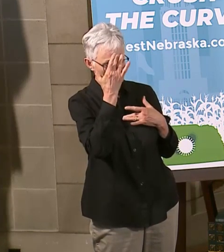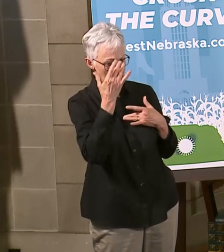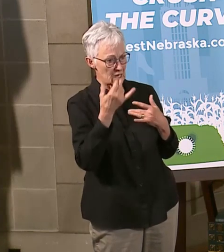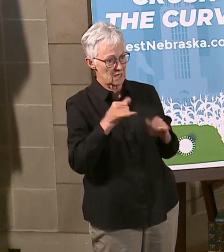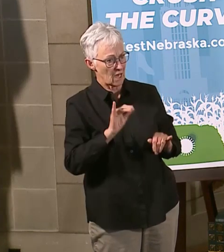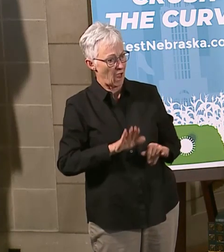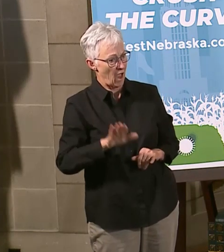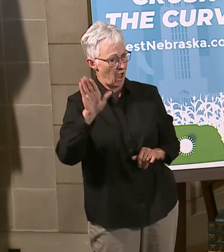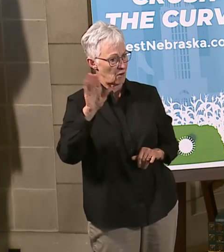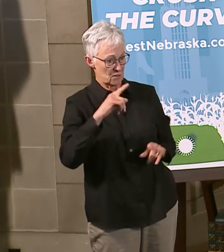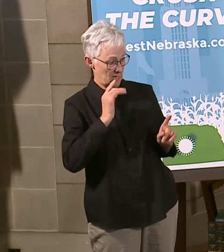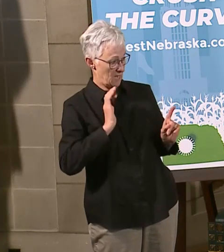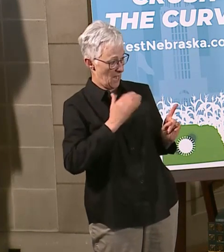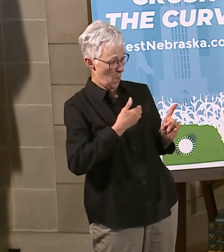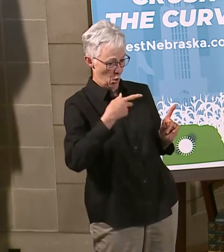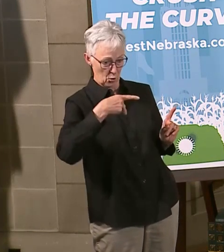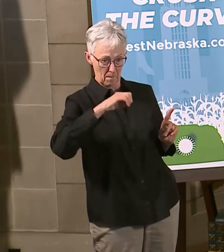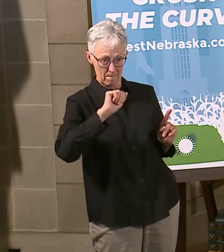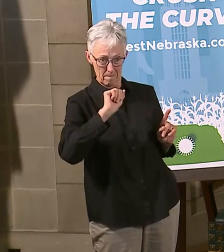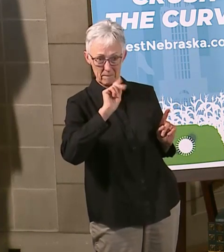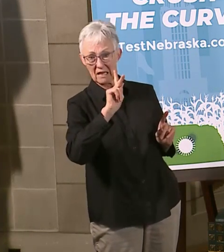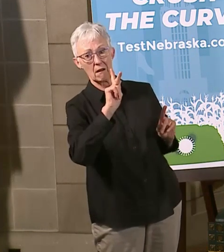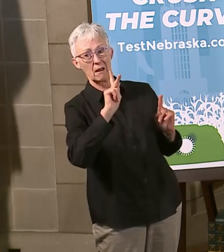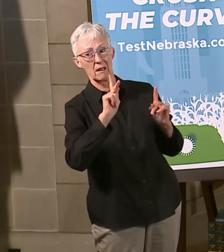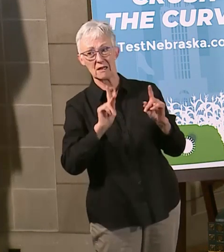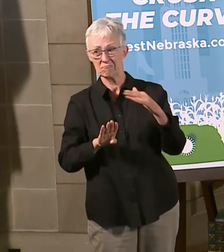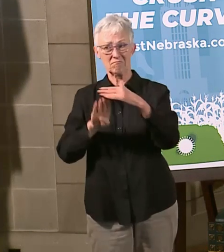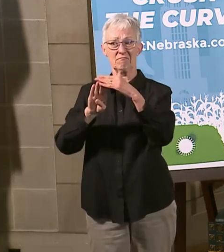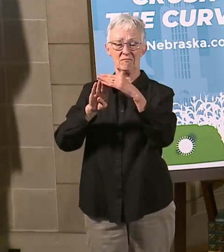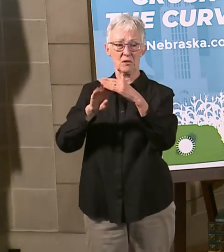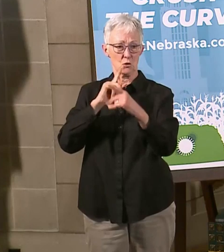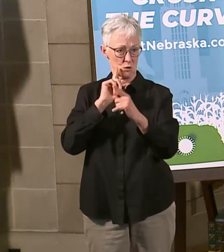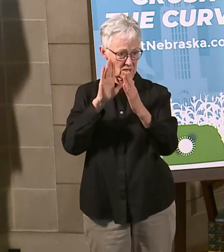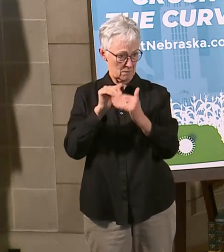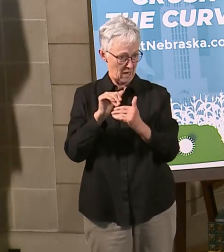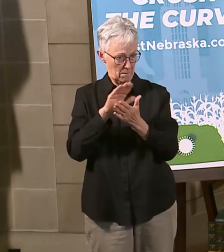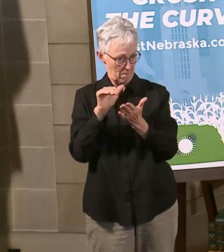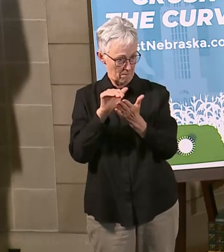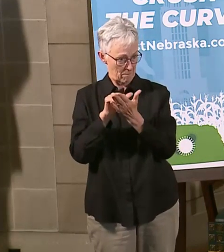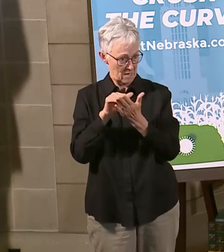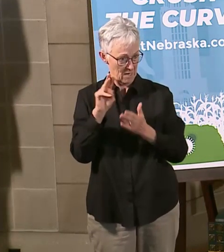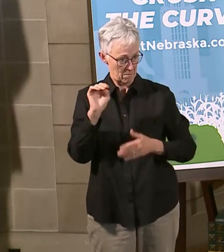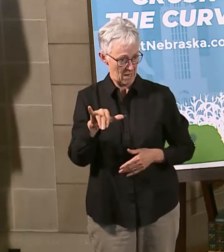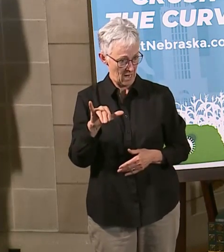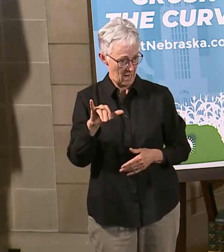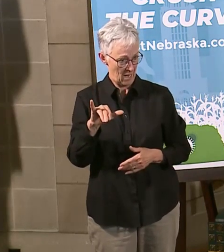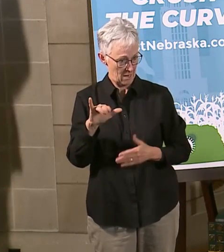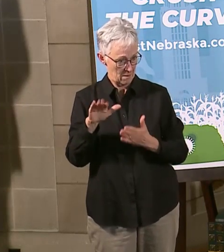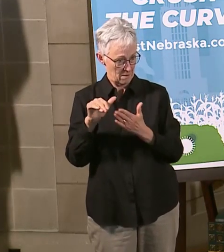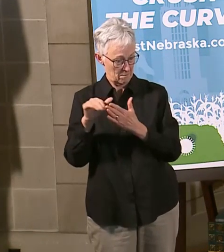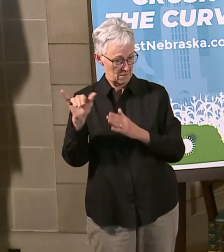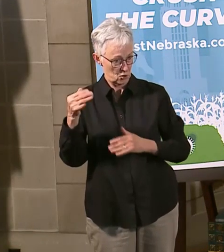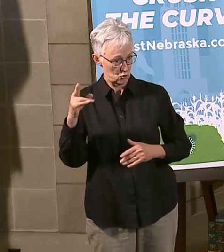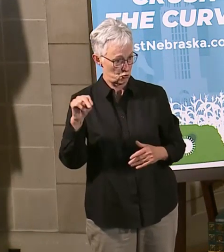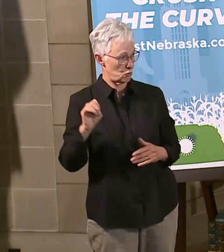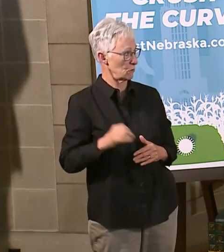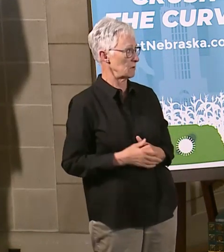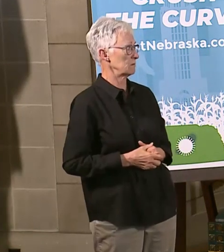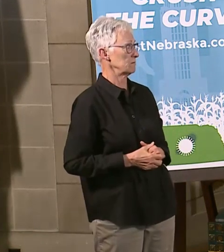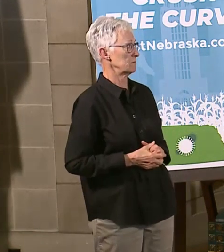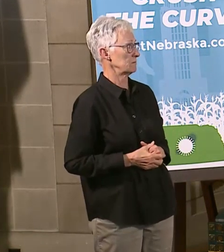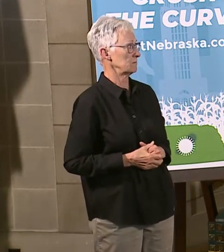still seeing that? So, yeah, so again, the models show, and this is why we say the models, are showing that it was going to be late April or,